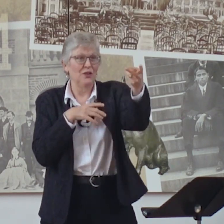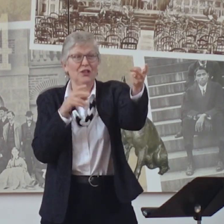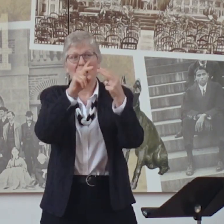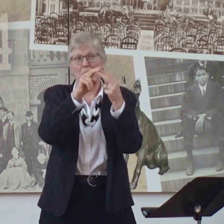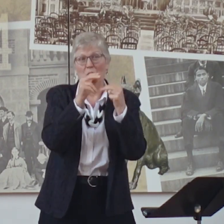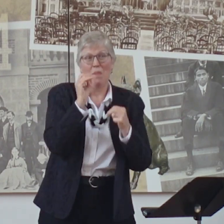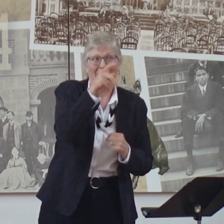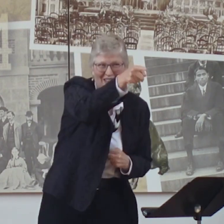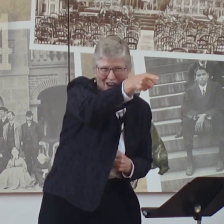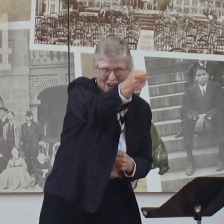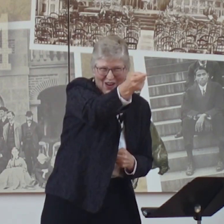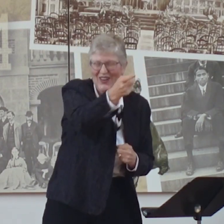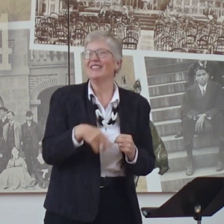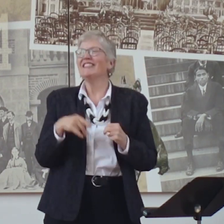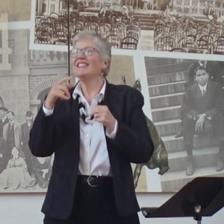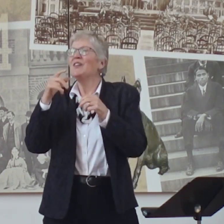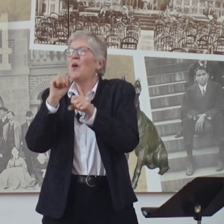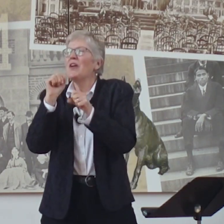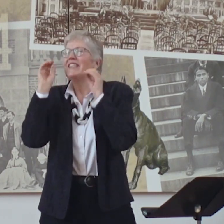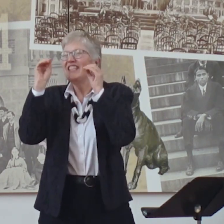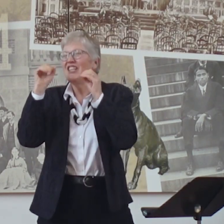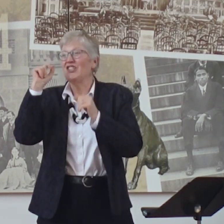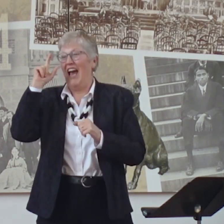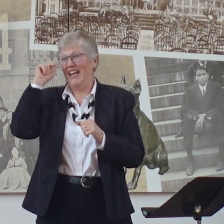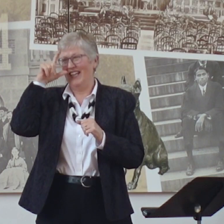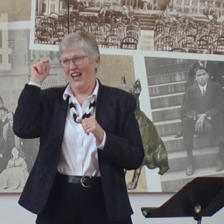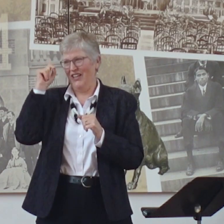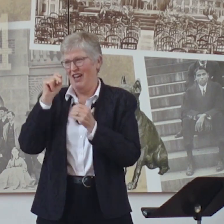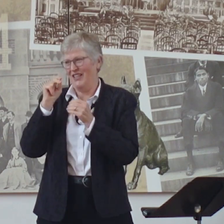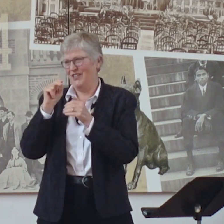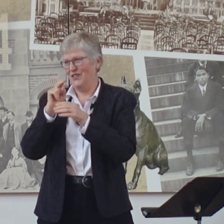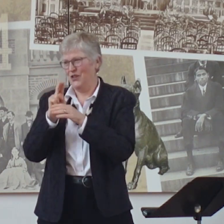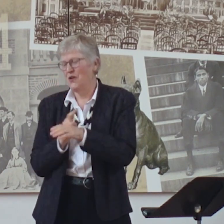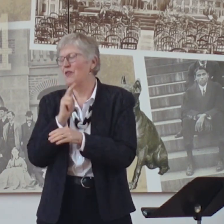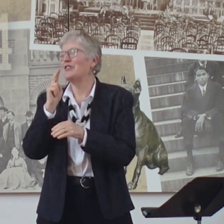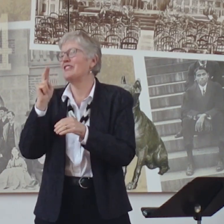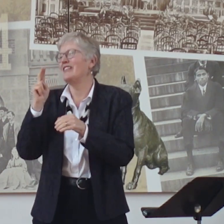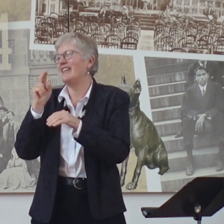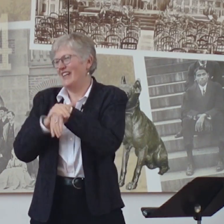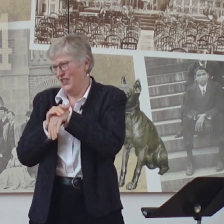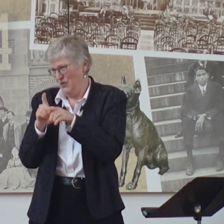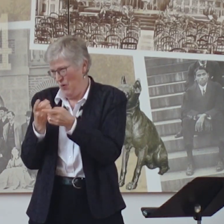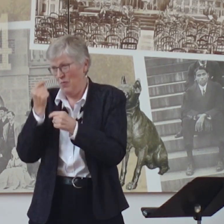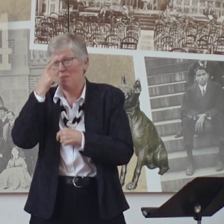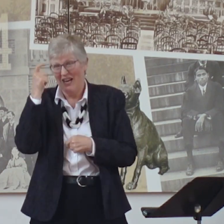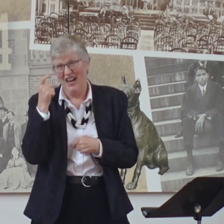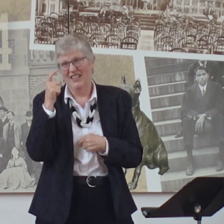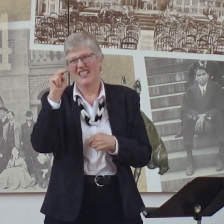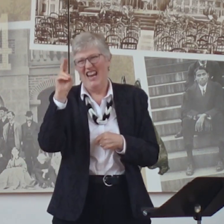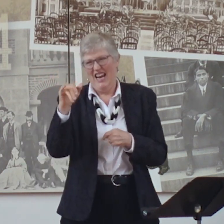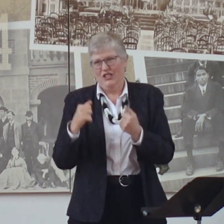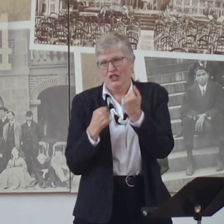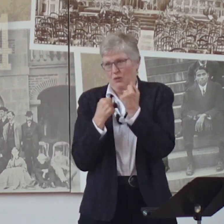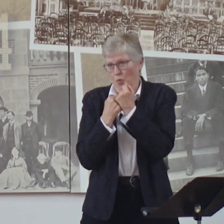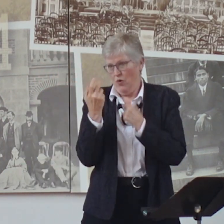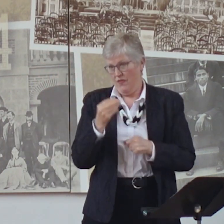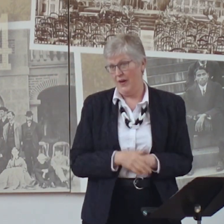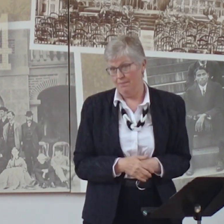Many deaf women now teaching in the department here at Gallaudet all know how much